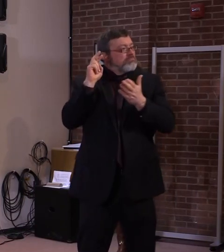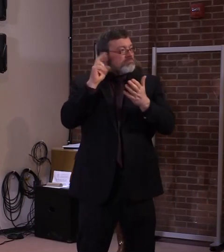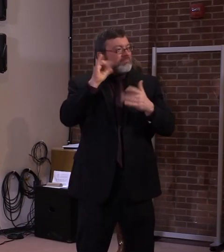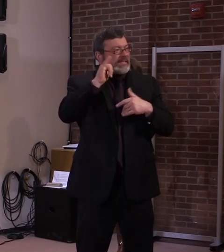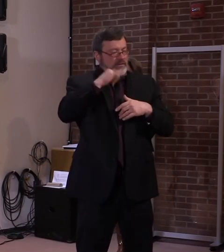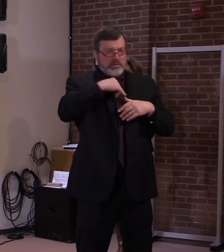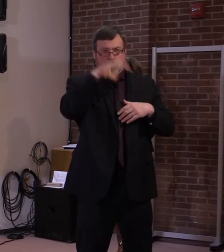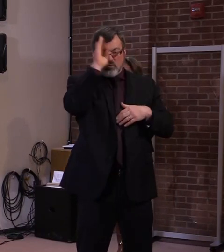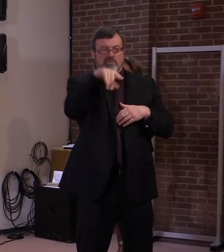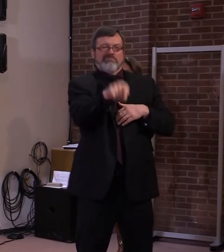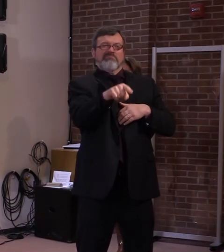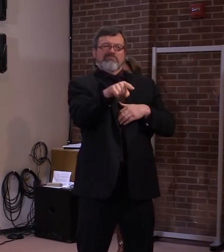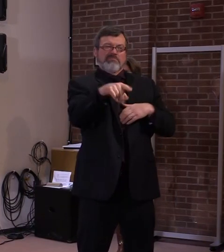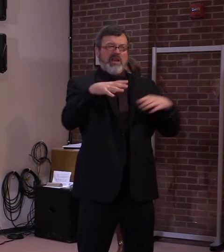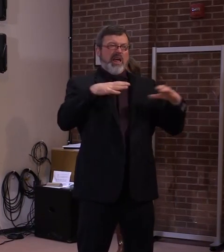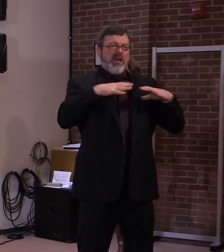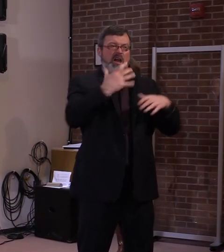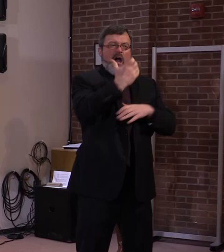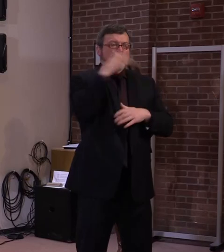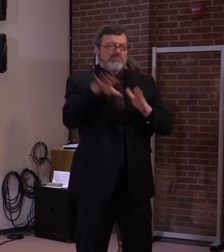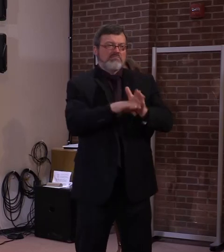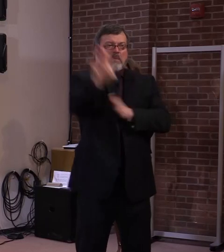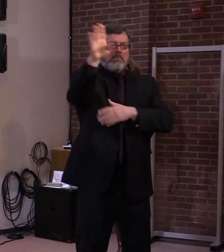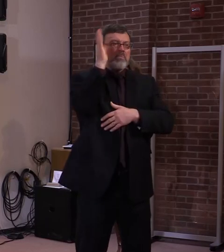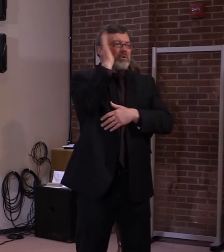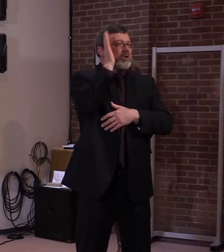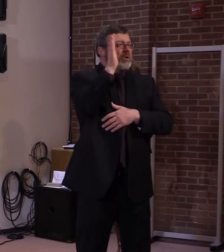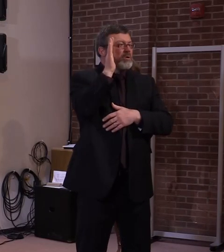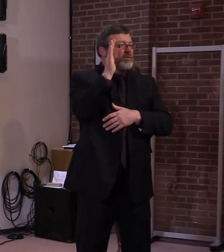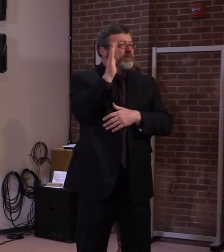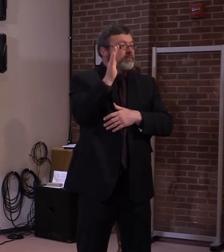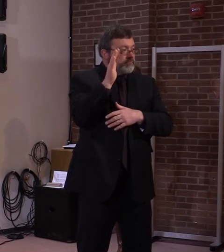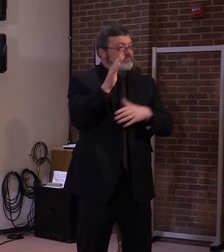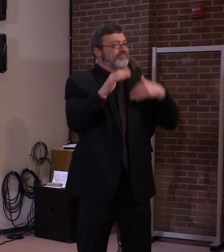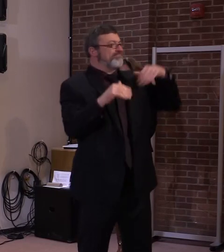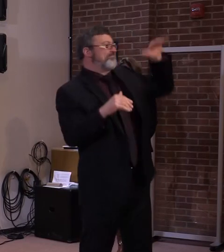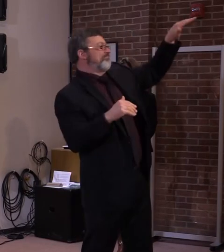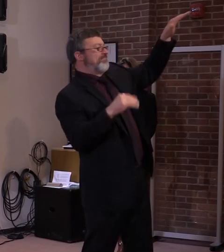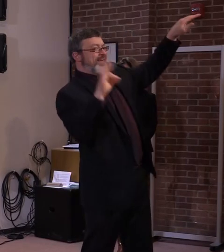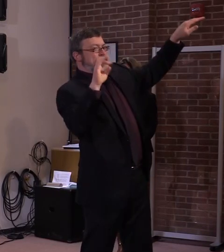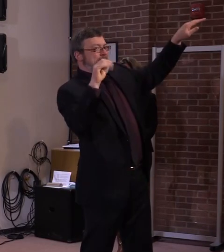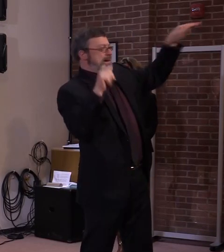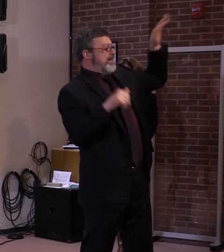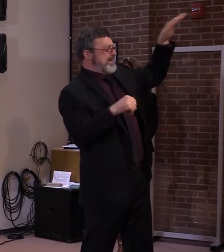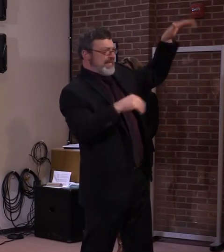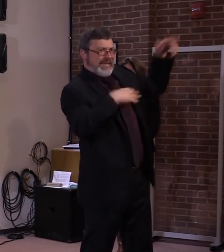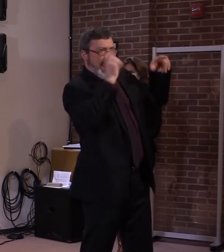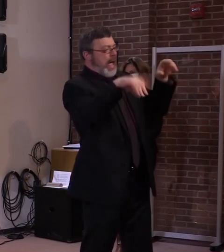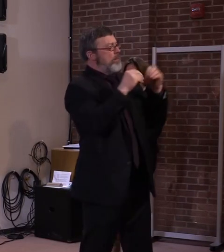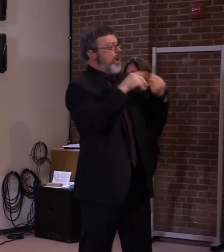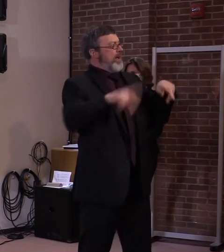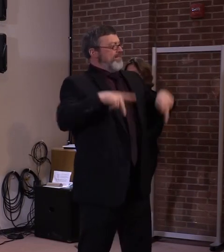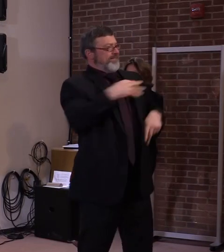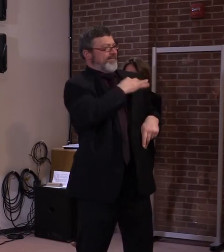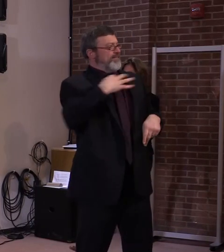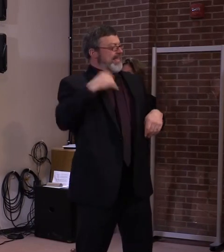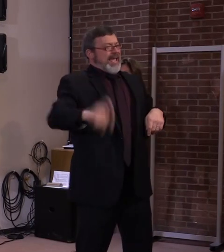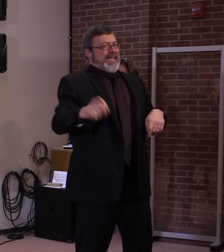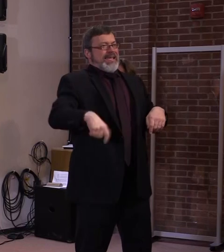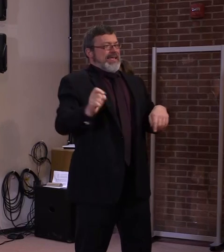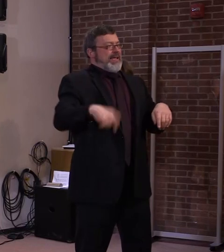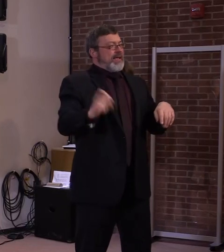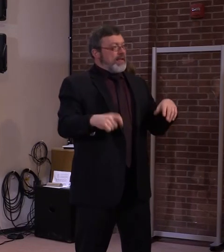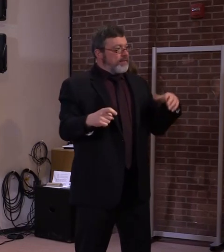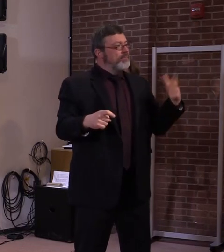requested teams from FEMA, the Federal Emergency Management Agency, to support hospitals and the distribution of